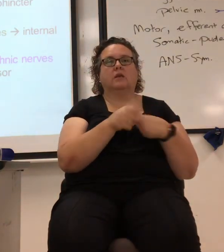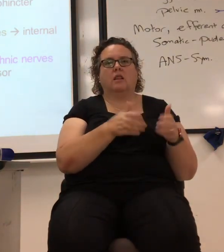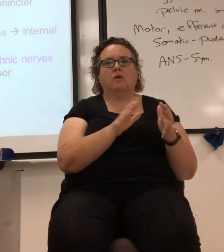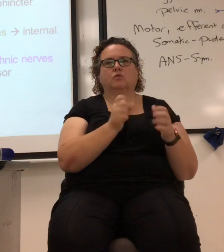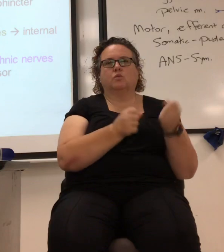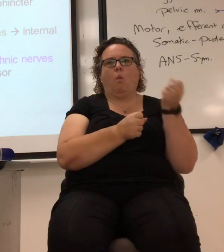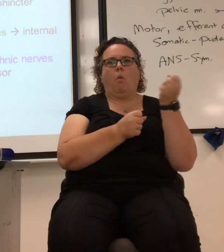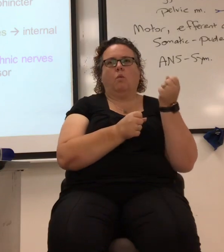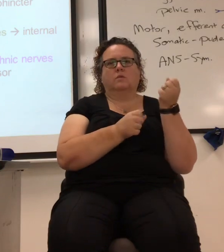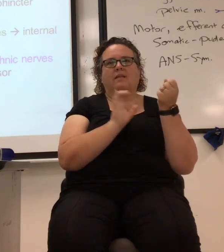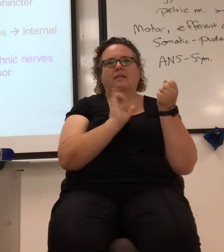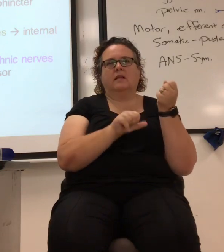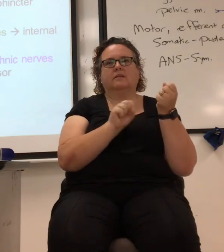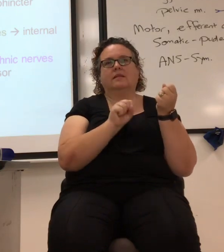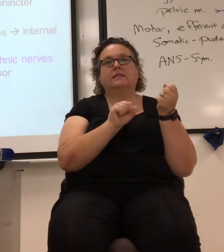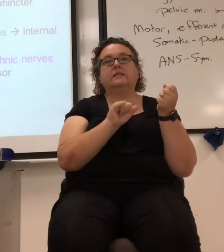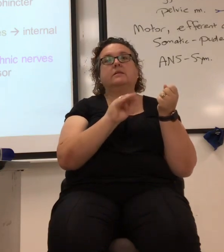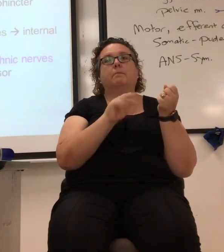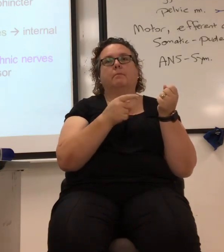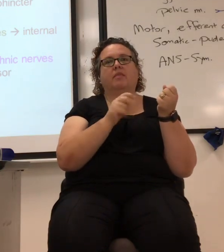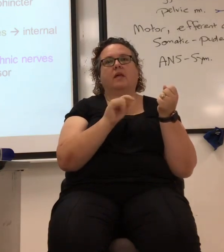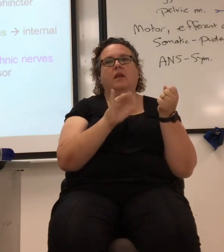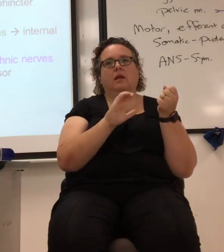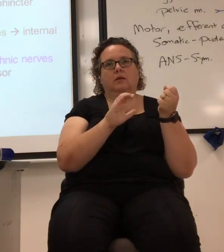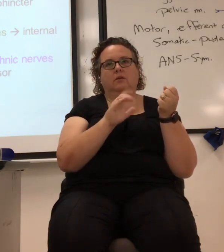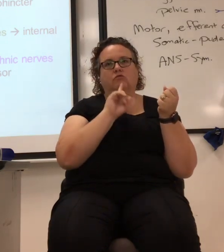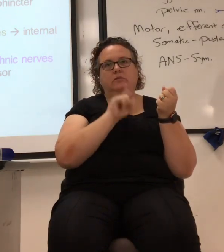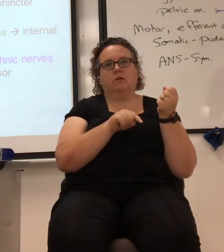And when sphincters are stimulated, they contract.